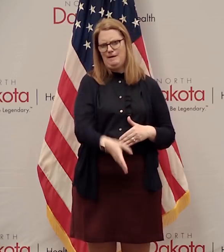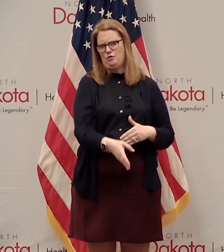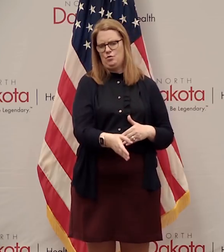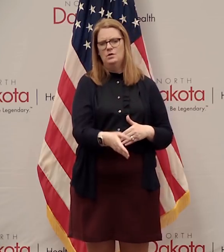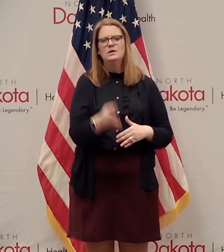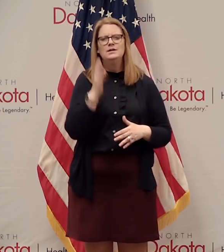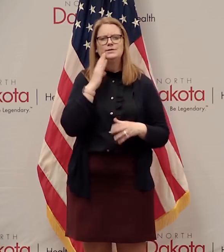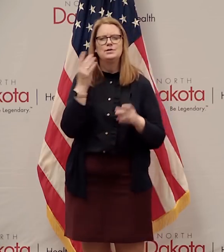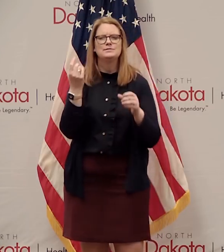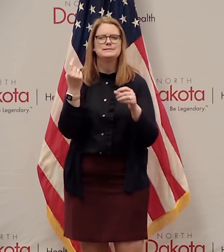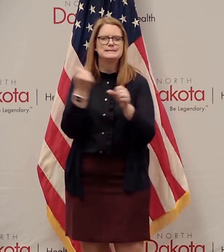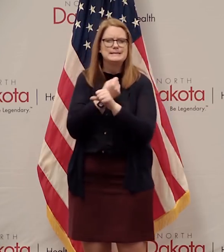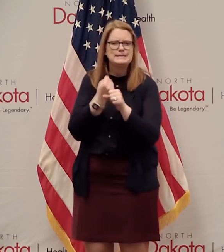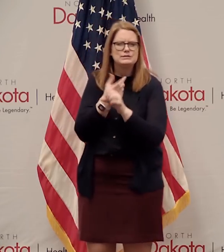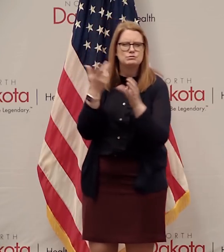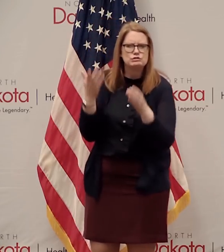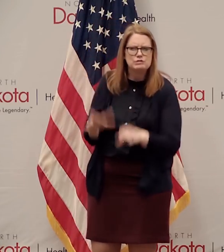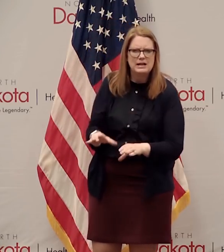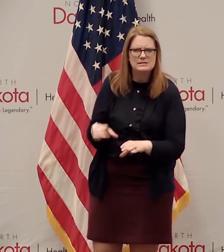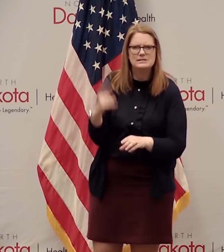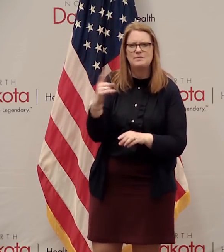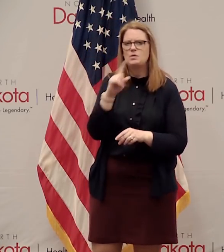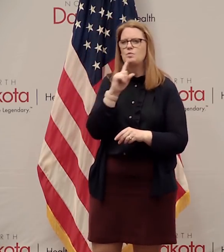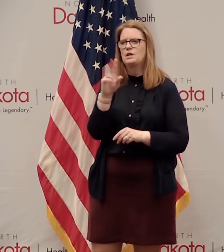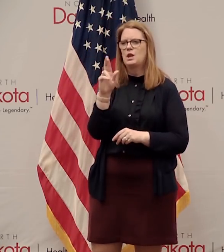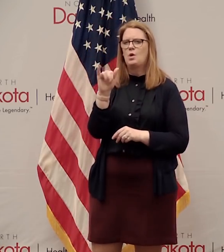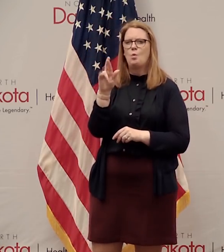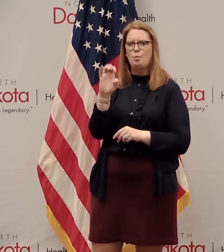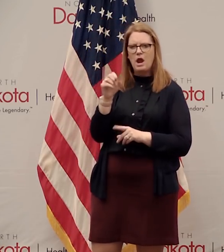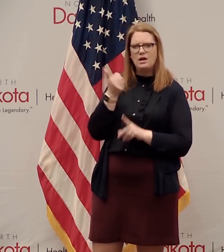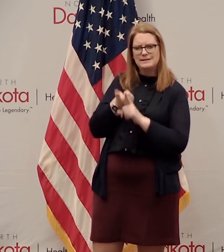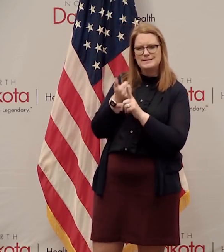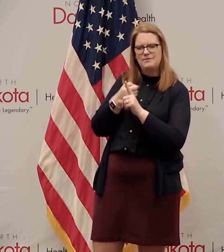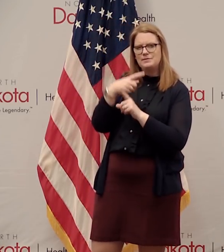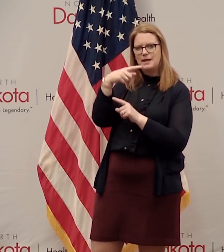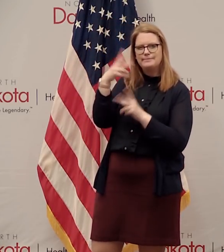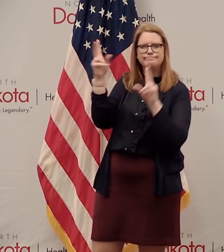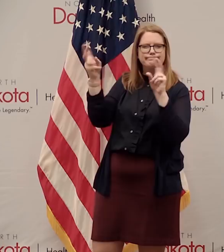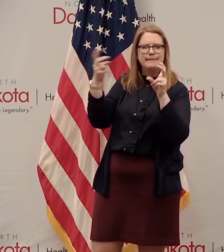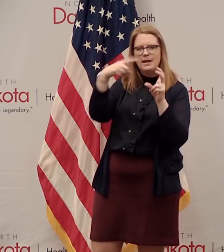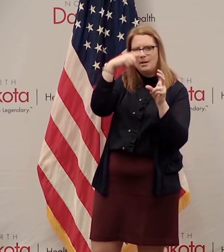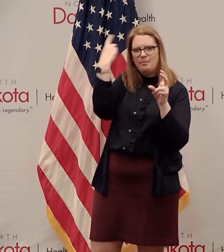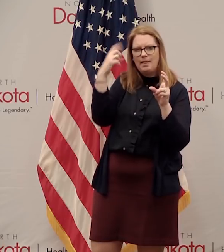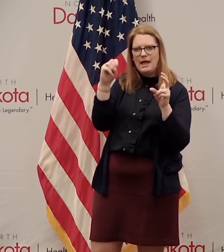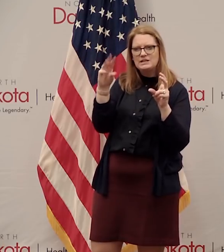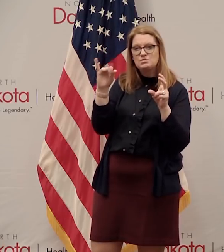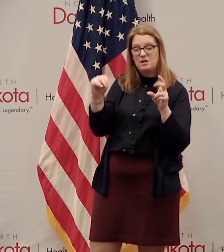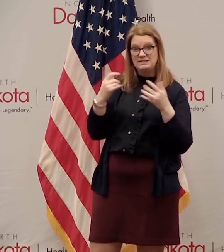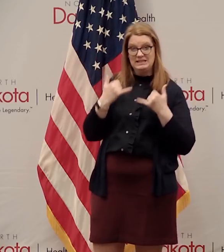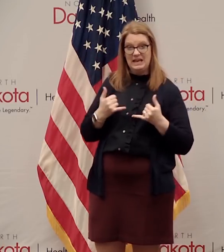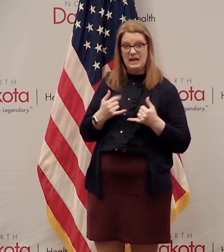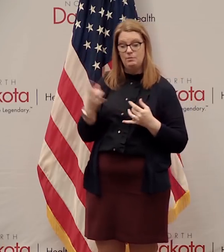statistical probabilities, and they call something very rare a black swan. It is more like a flock of black swans has